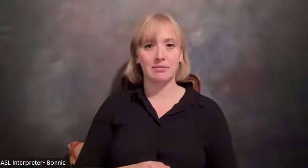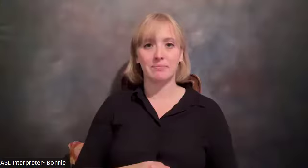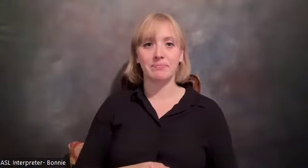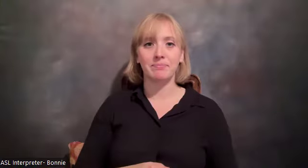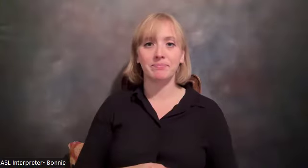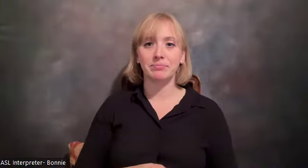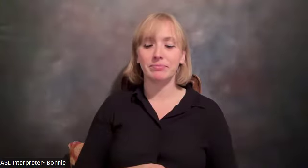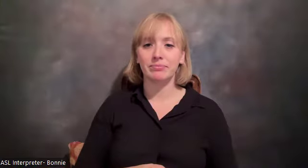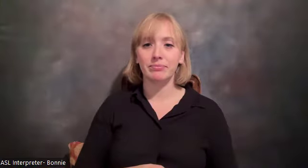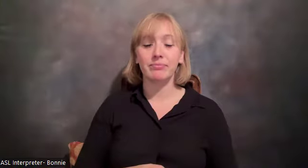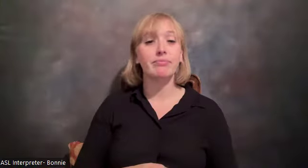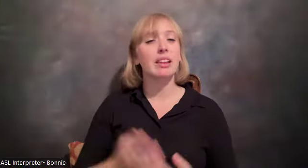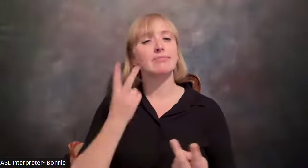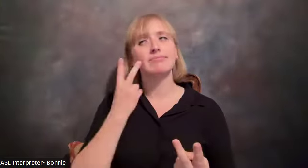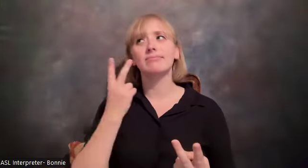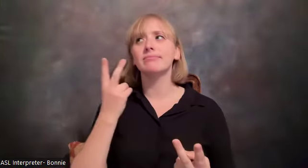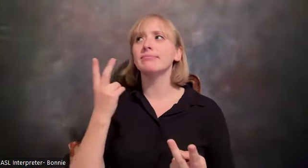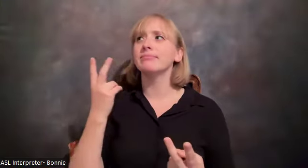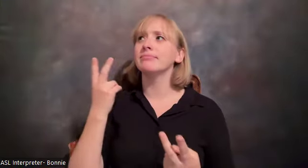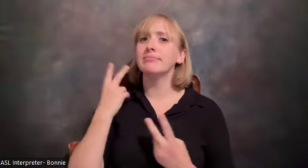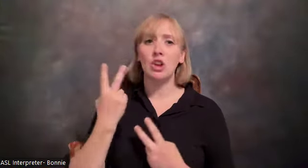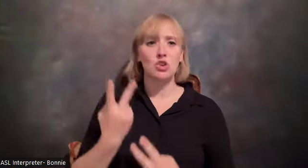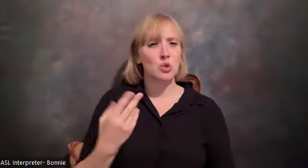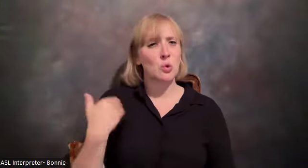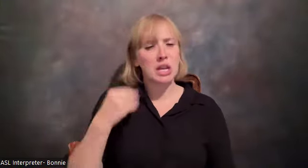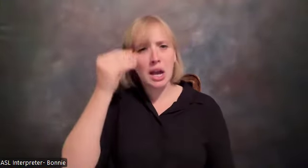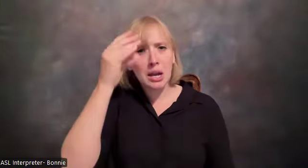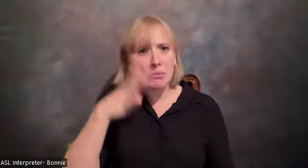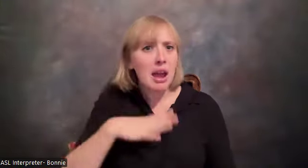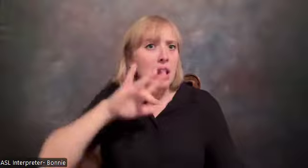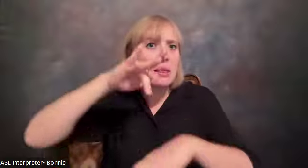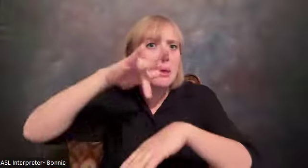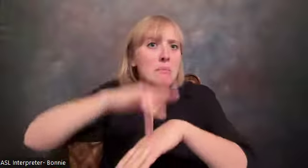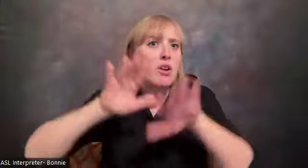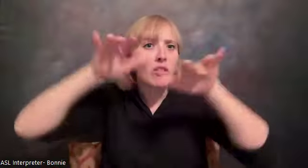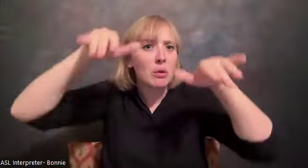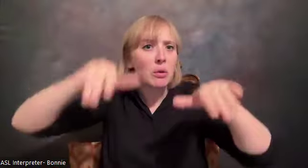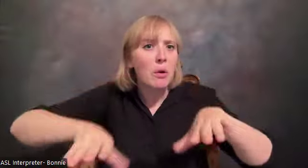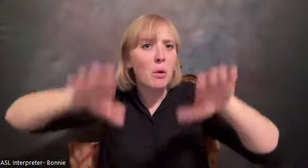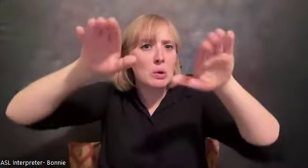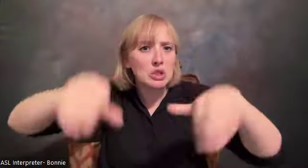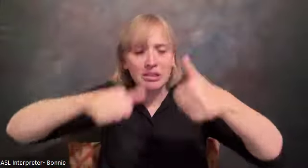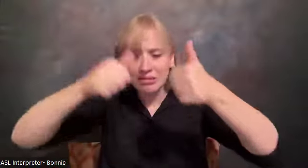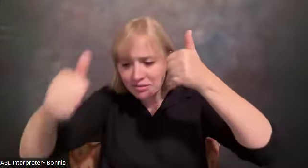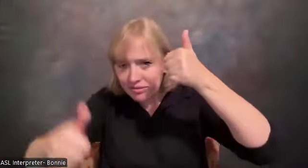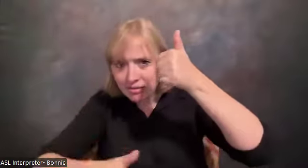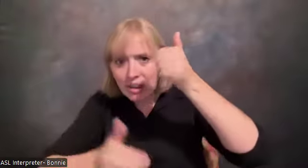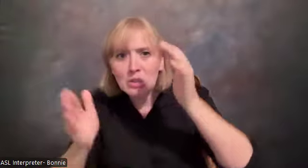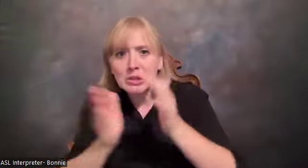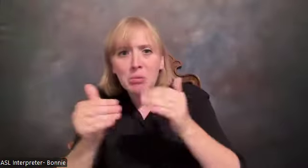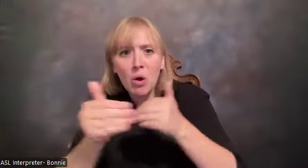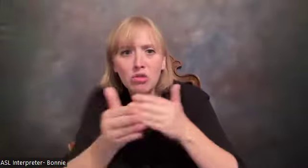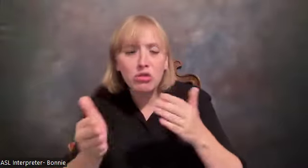doing. And in looking back at those 2 young men out in the middle of the Pacific Ocean, down in that little battery shop, it's